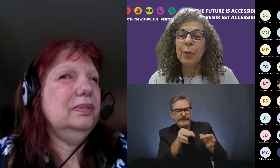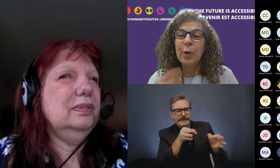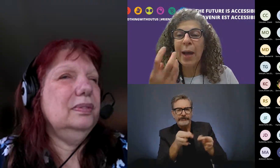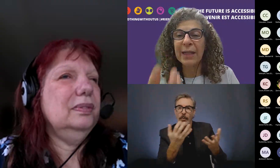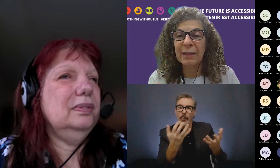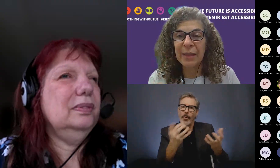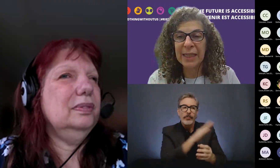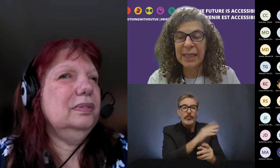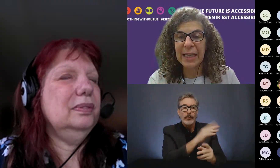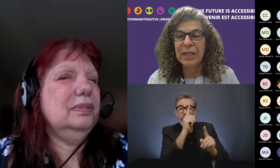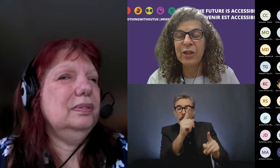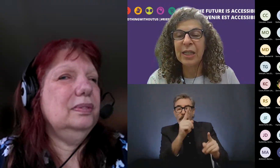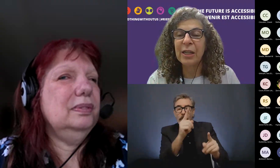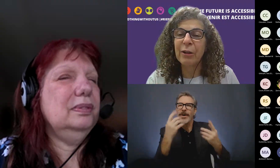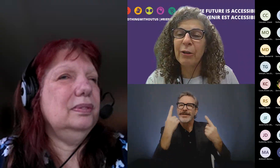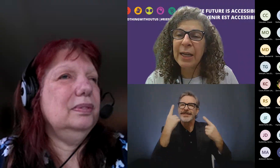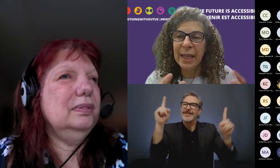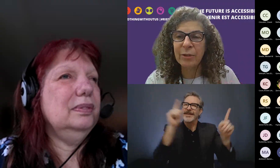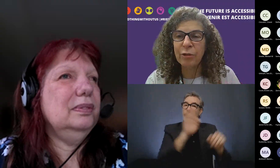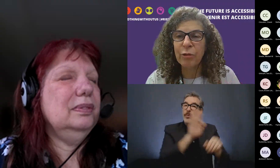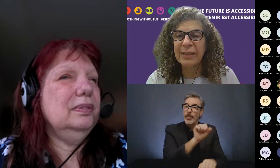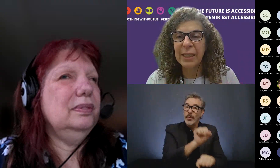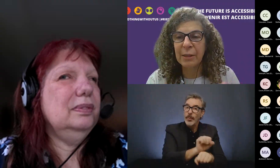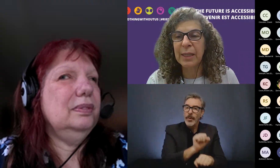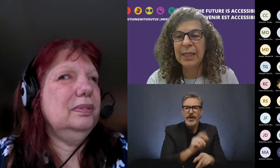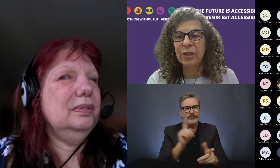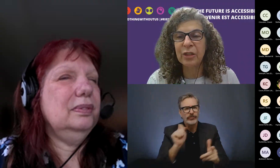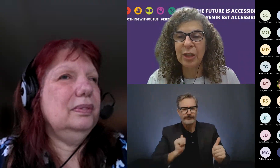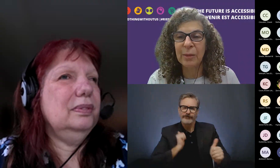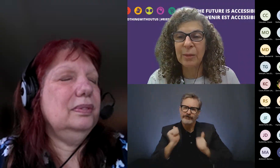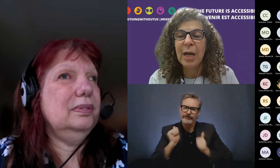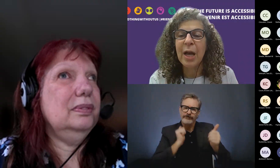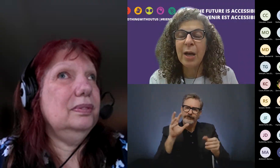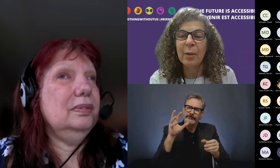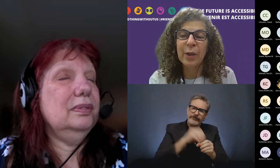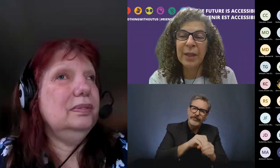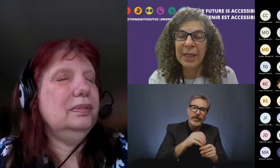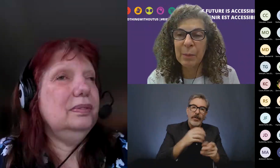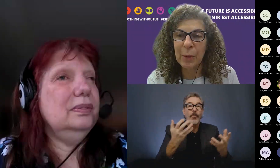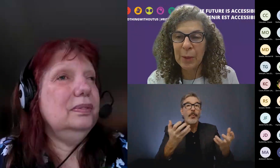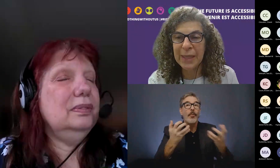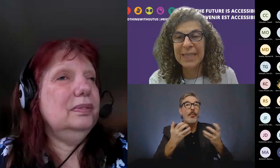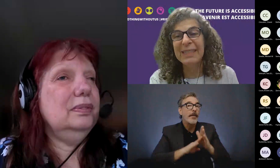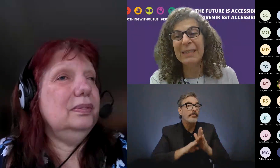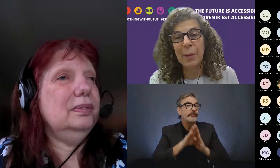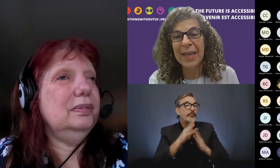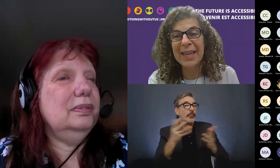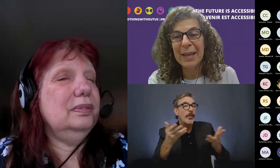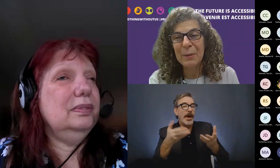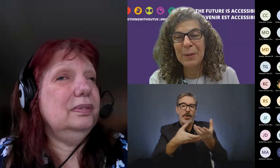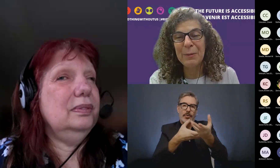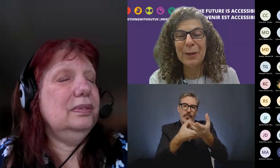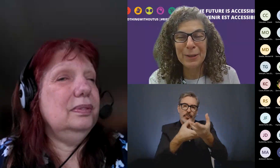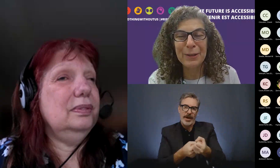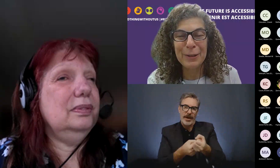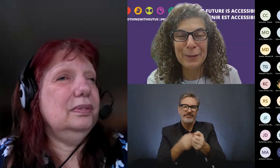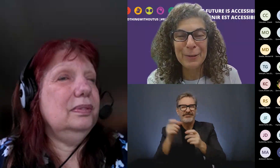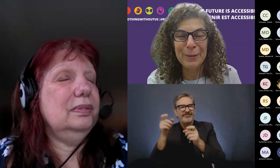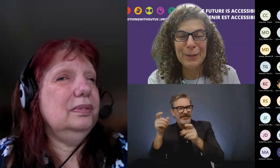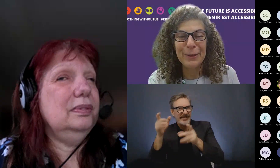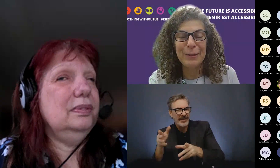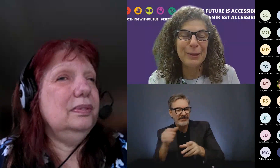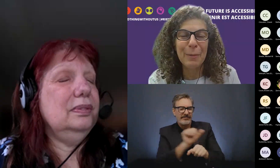to proactively engage and create that trusting relationship with the employee is the way we want